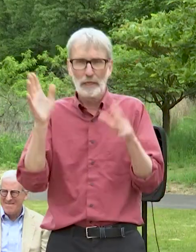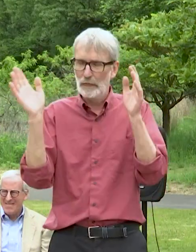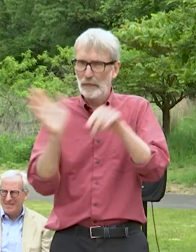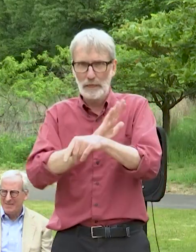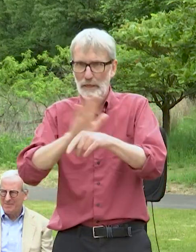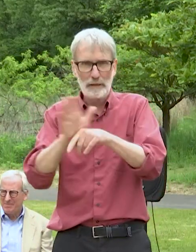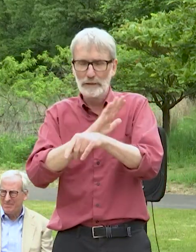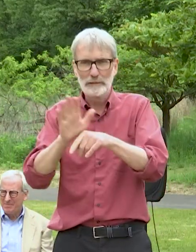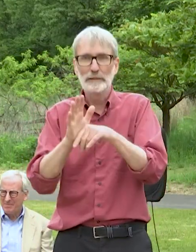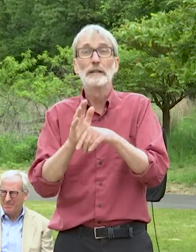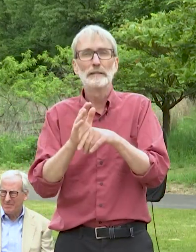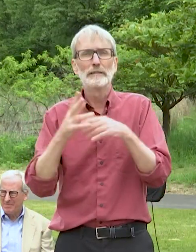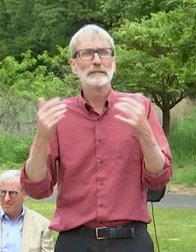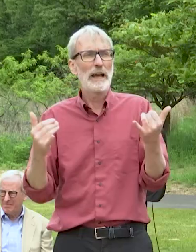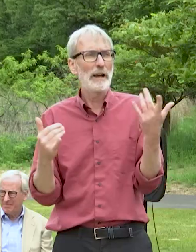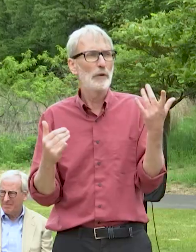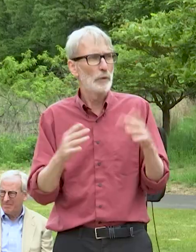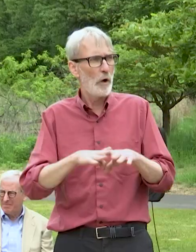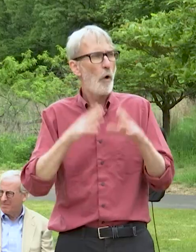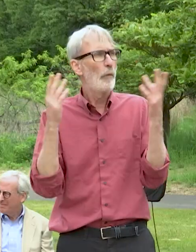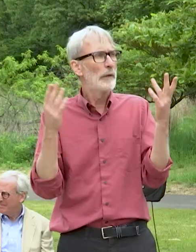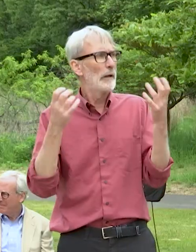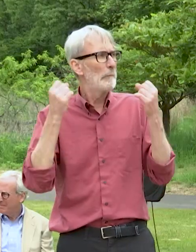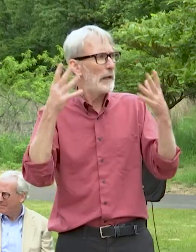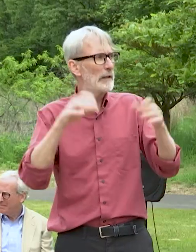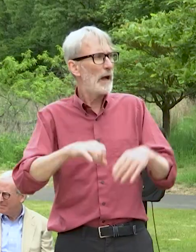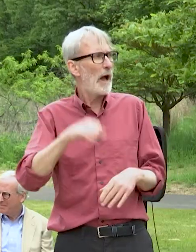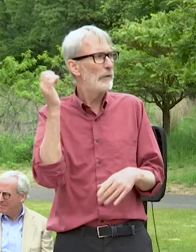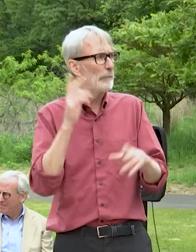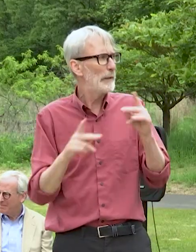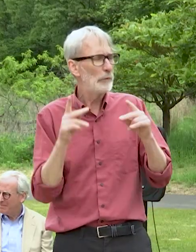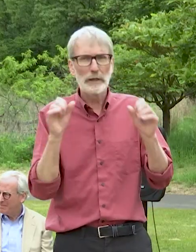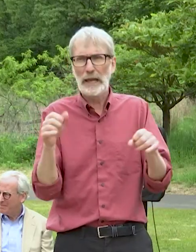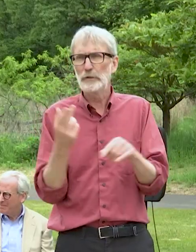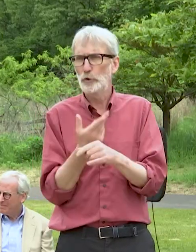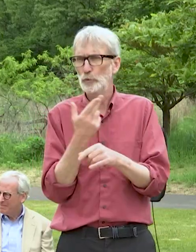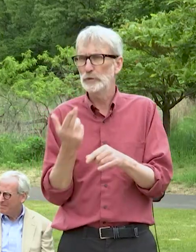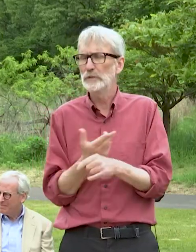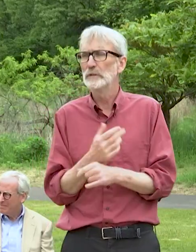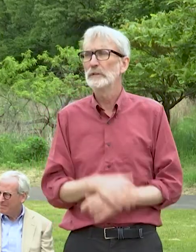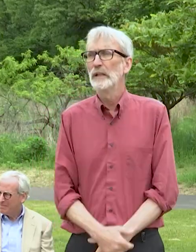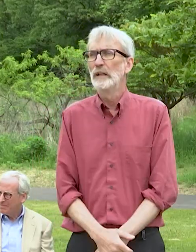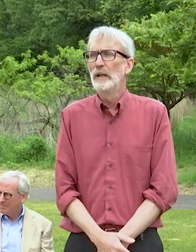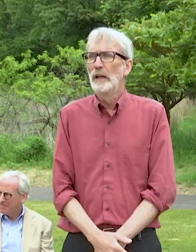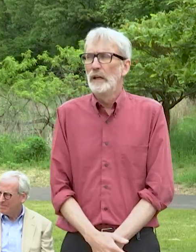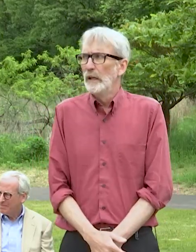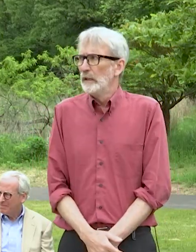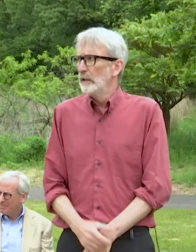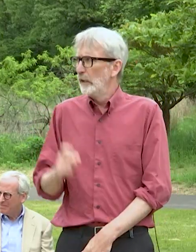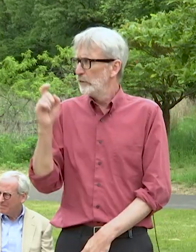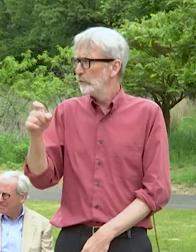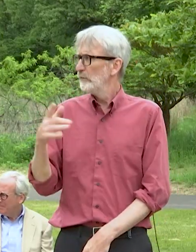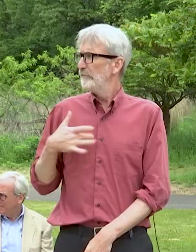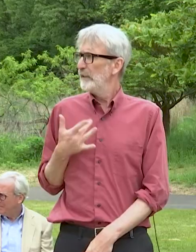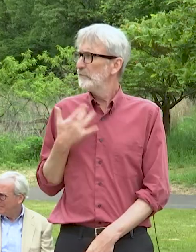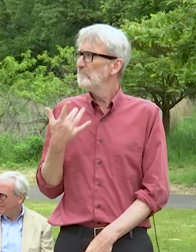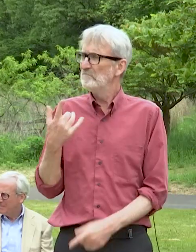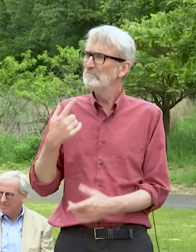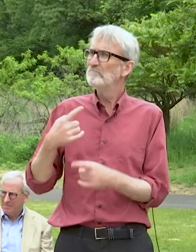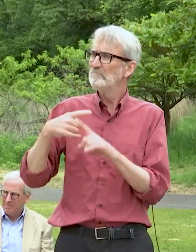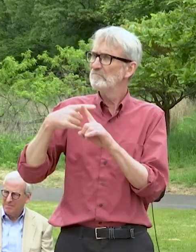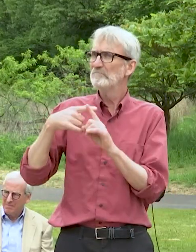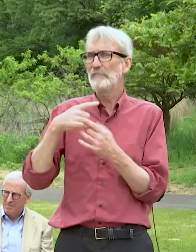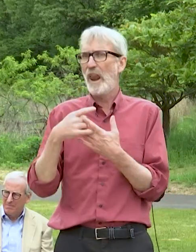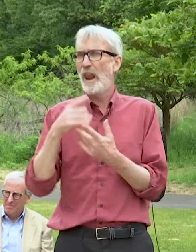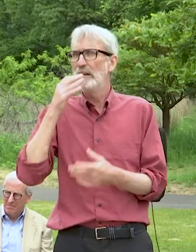hustle. Now we've opened it up so many other people can use it. And we should all feel fortunate about that. So